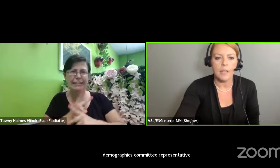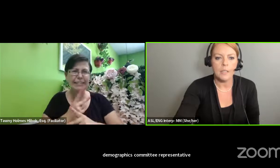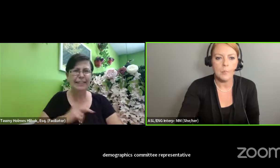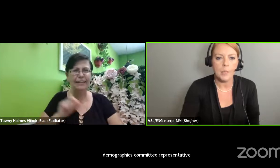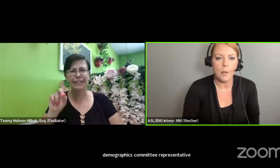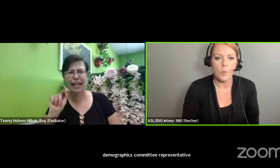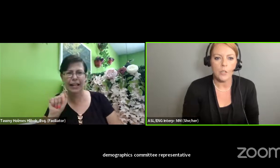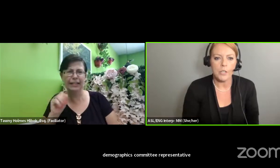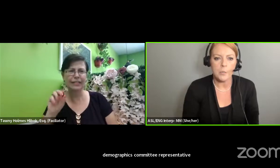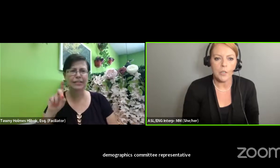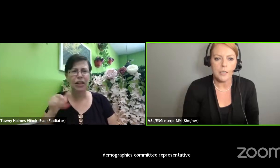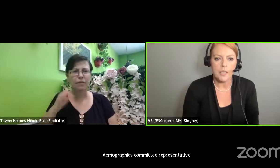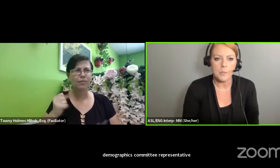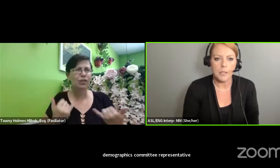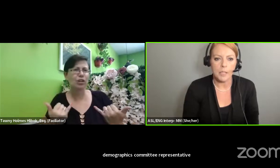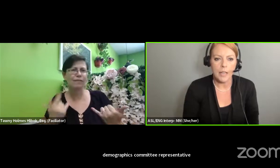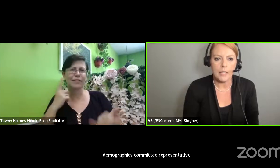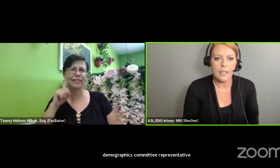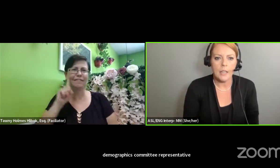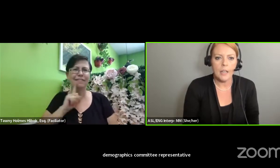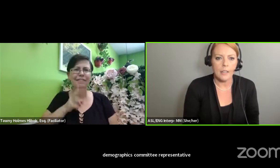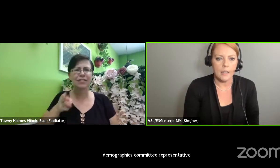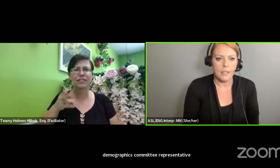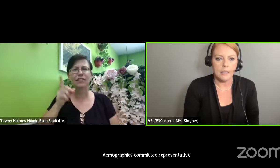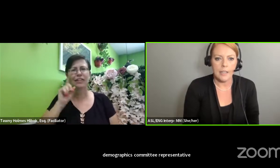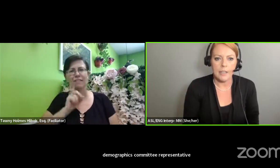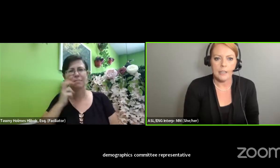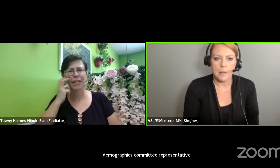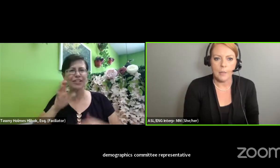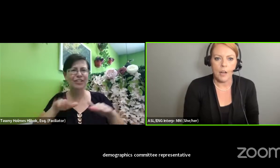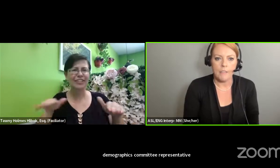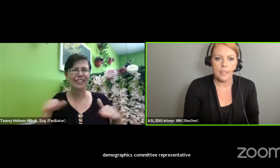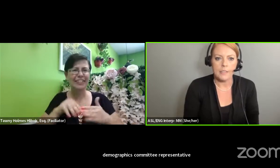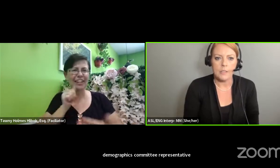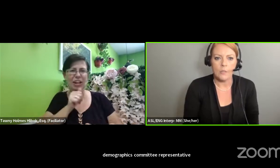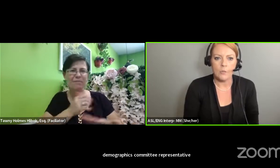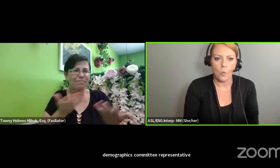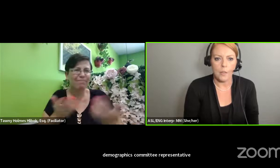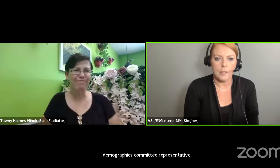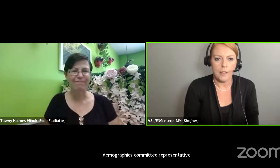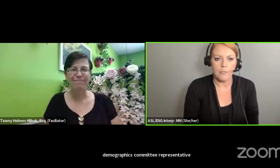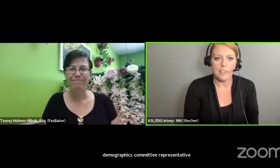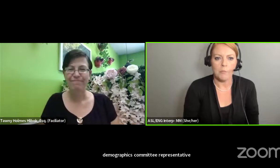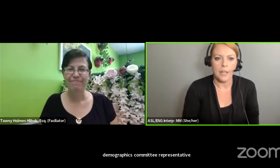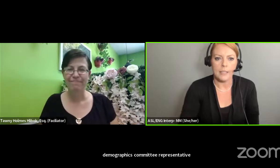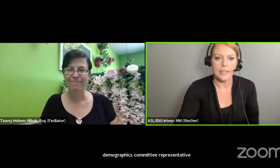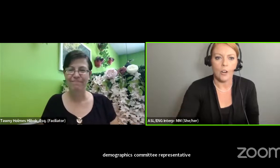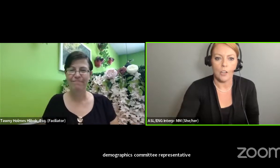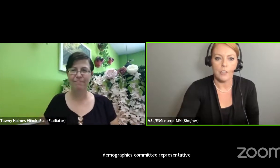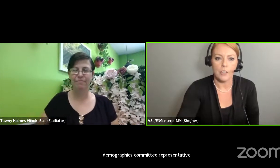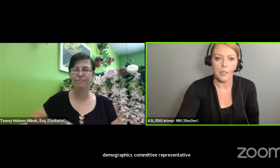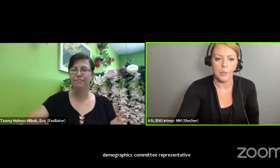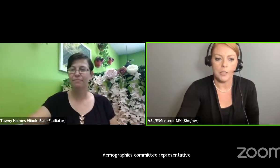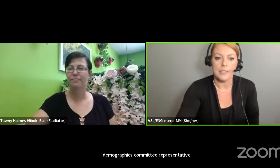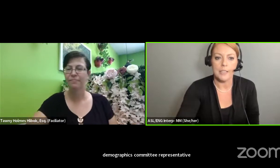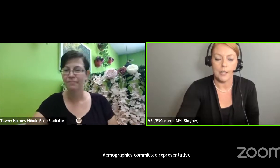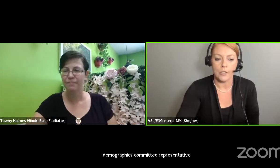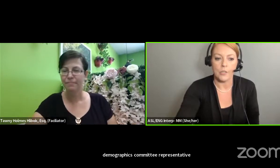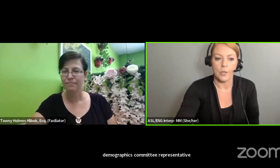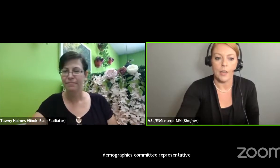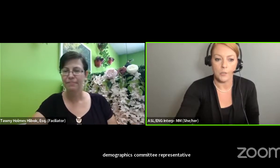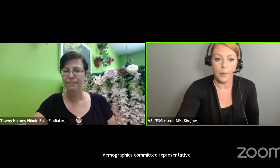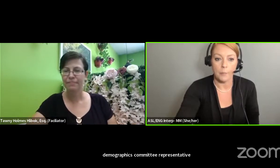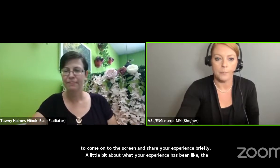briefly, a little bit about what your experience has been like, the data and demographics for the deaf, deafblind, and hard of hearing communities